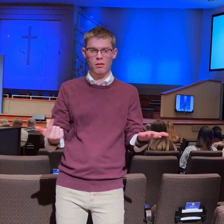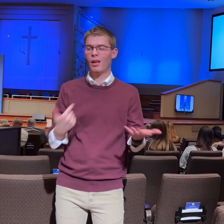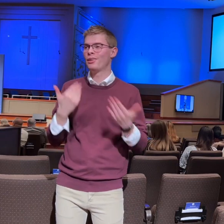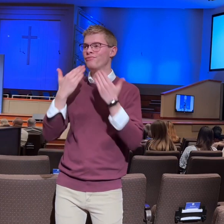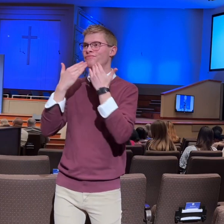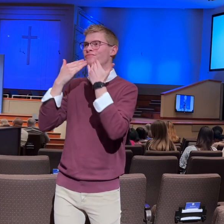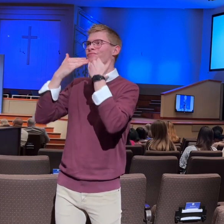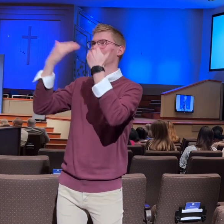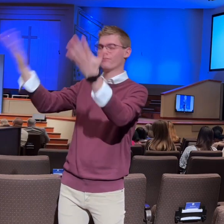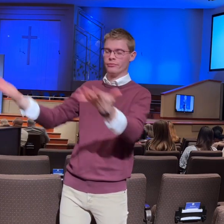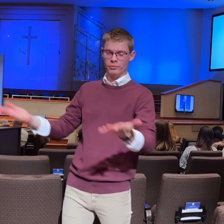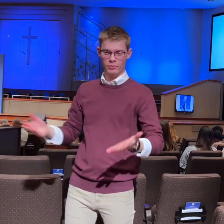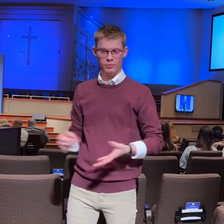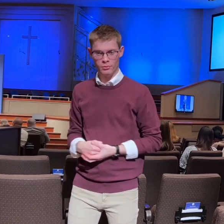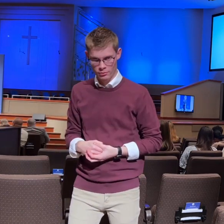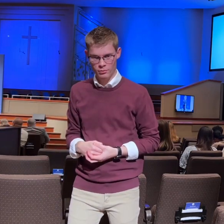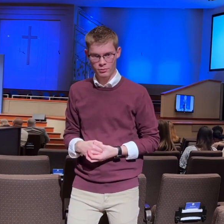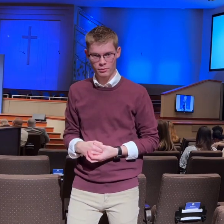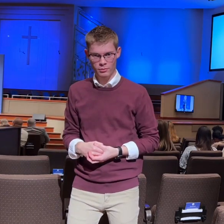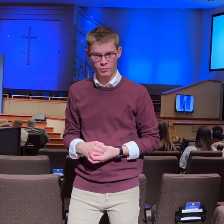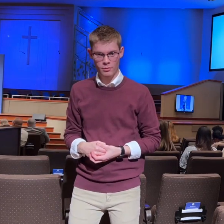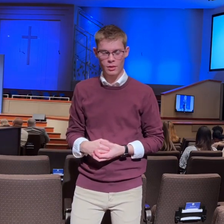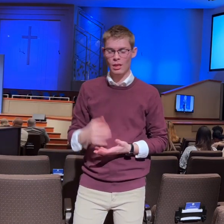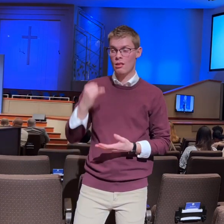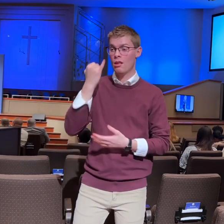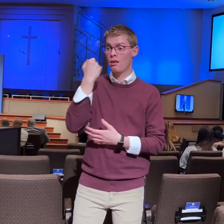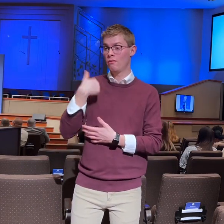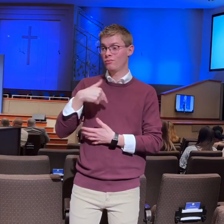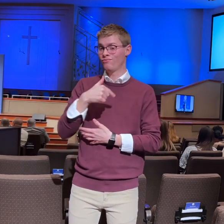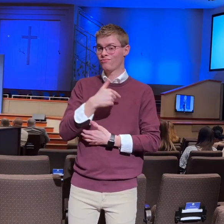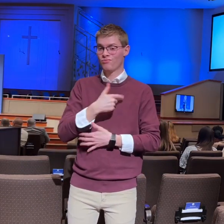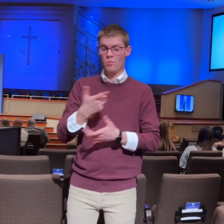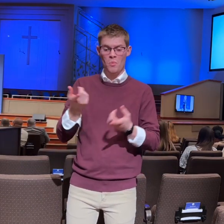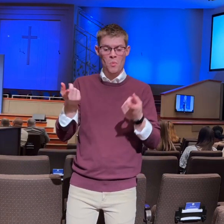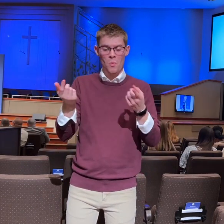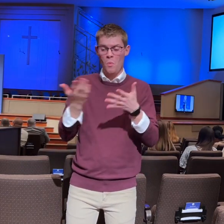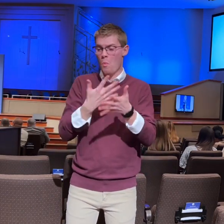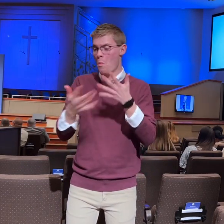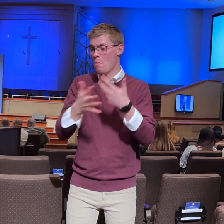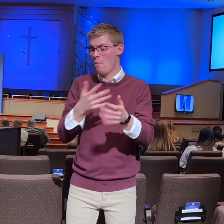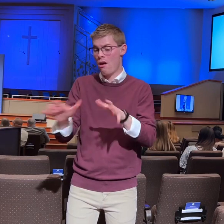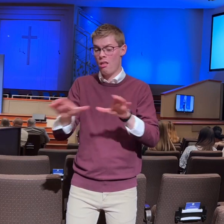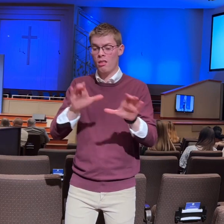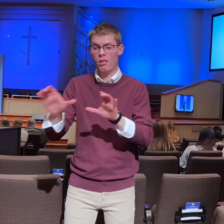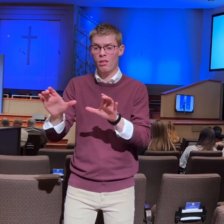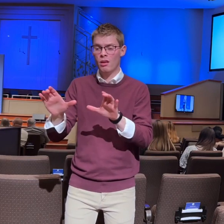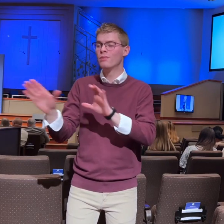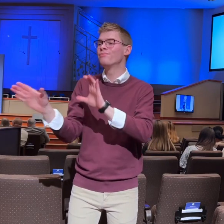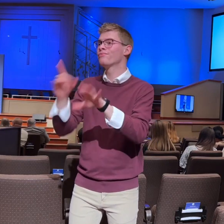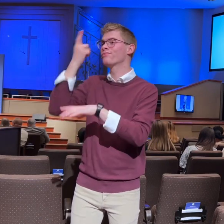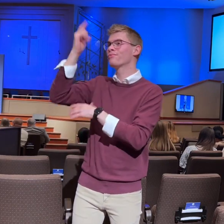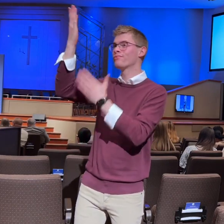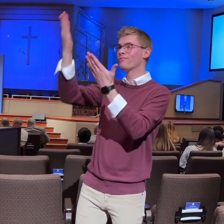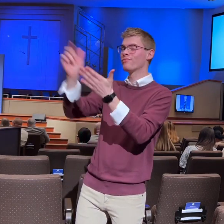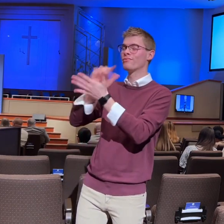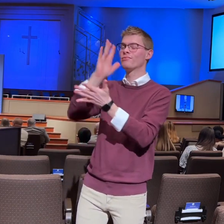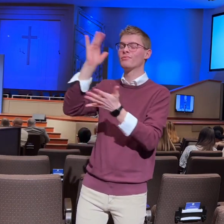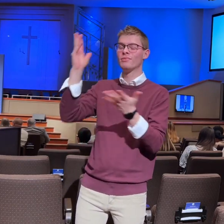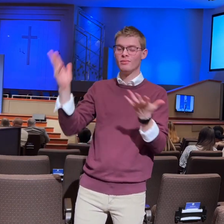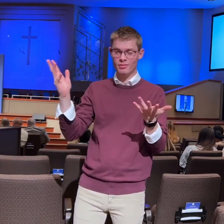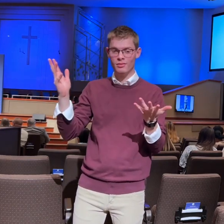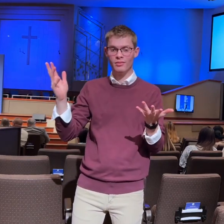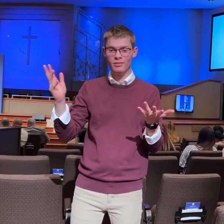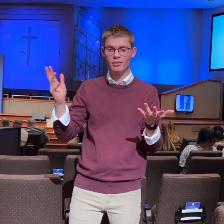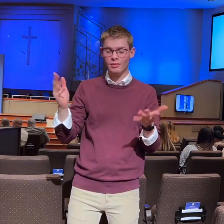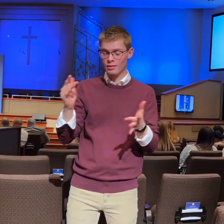Whether therefore you eat or drink or whatsoever you do, do it how? To the glory of God. Right? And we know in Romans 14, we know in other